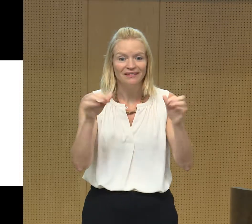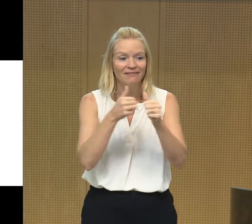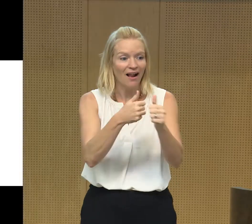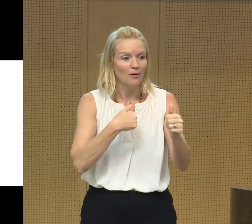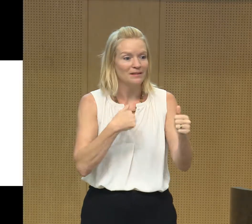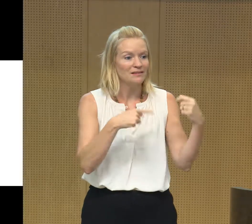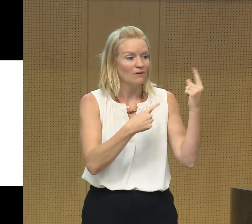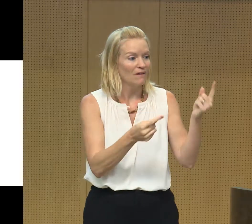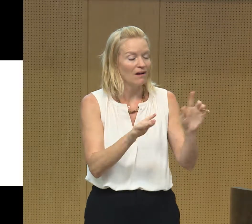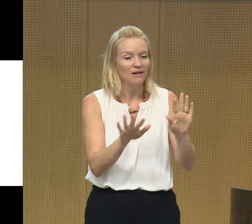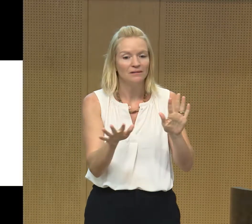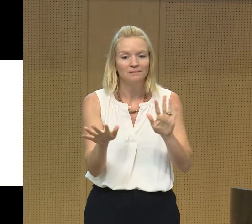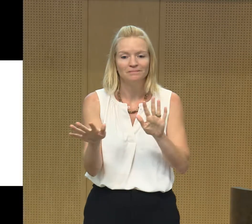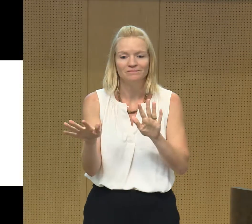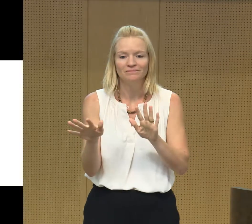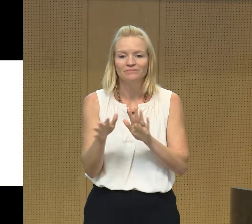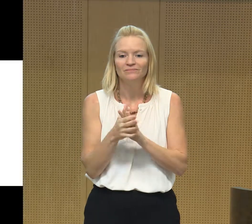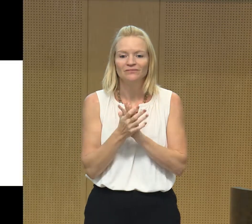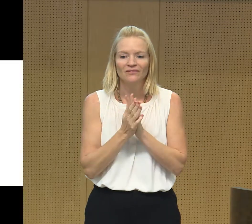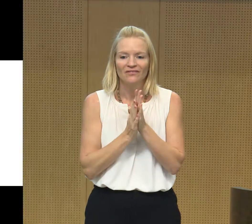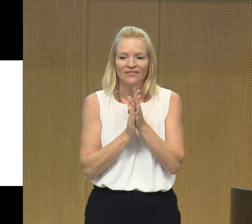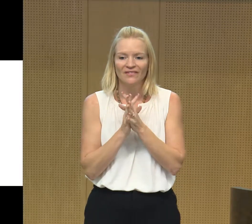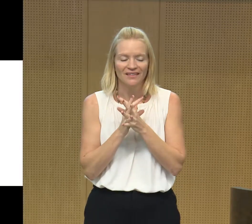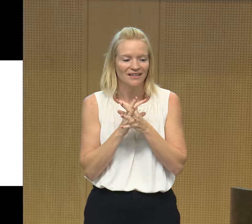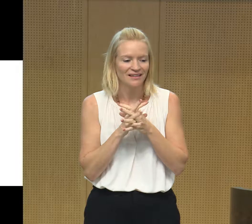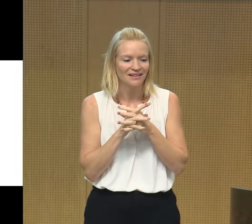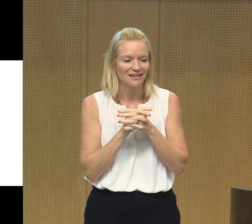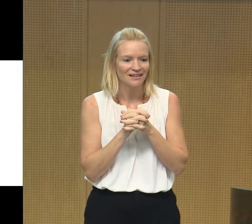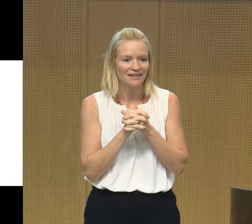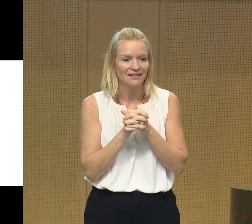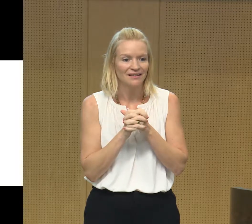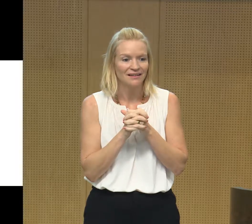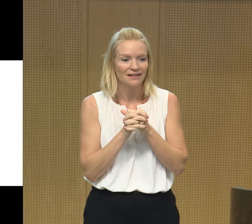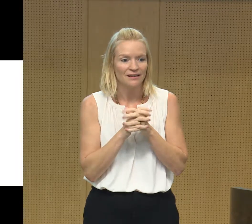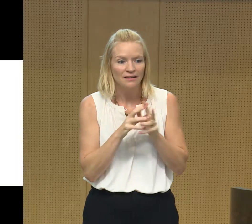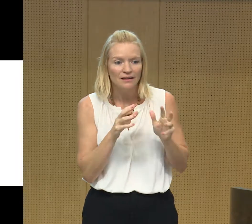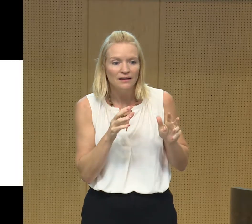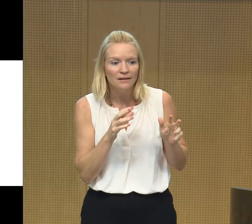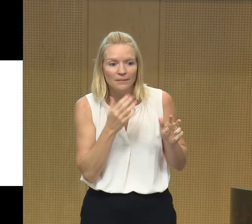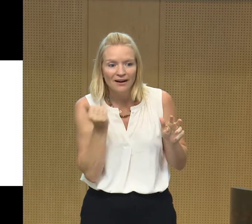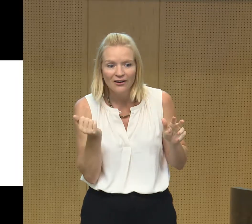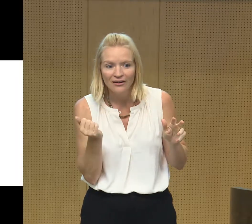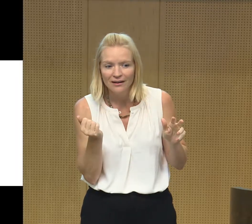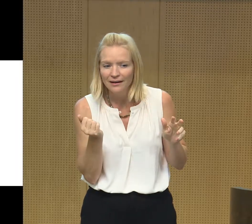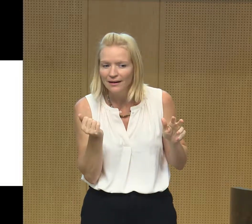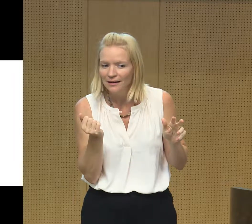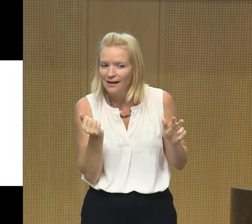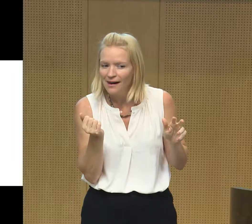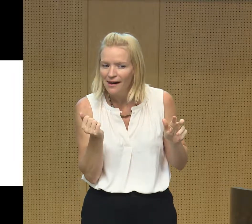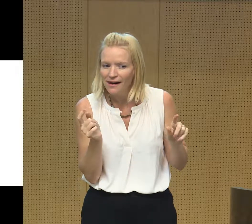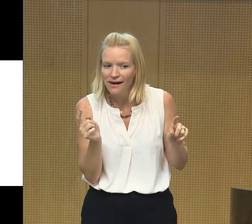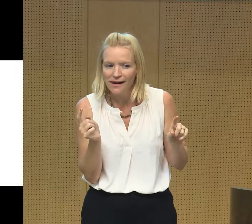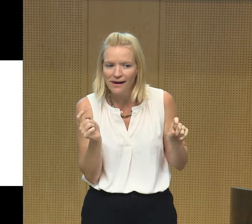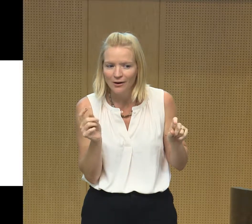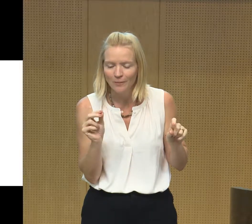I'll take your mic, this one. Okay. I'll try to talk louder. Can you hear me now? Is that